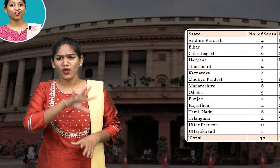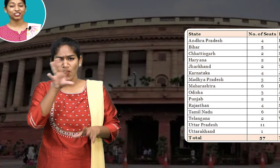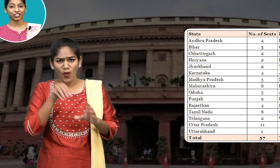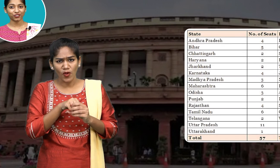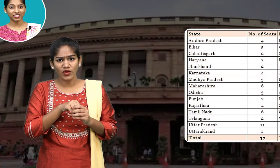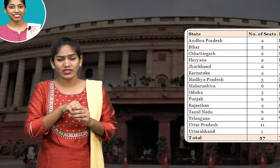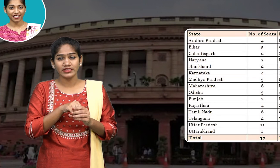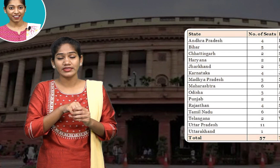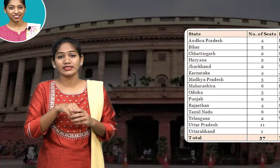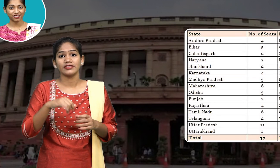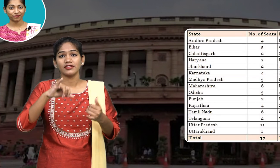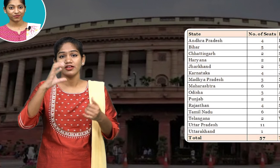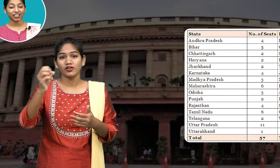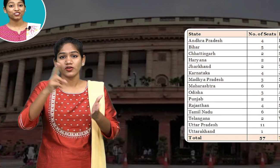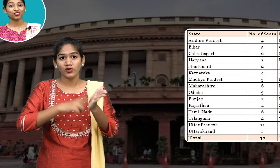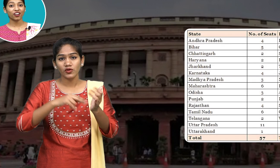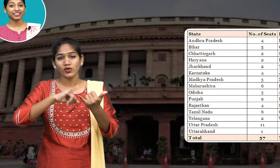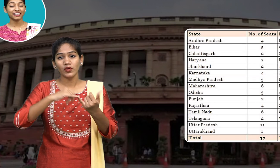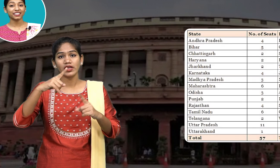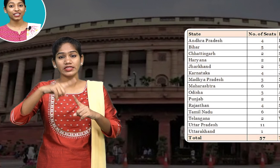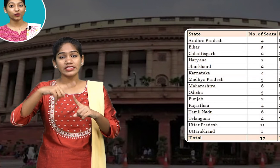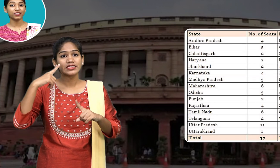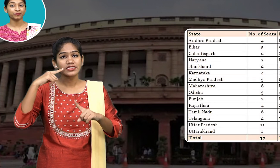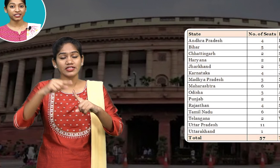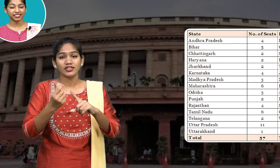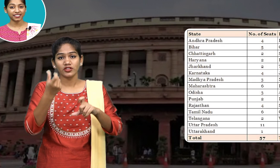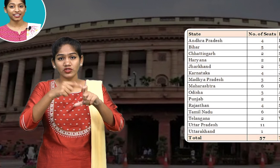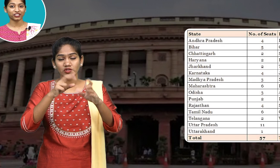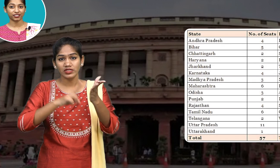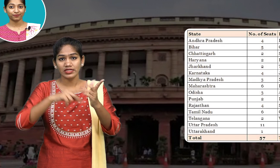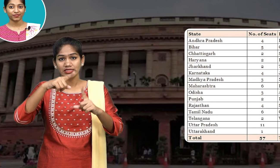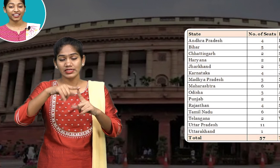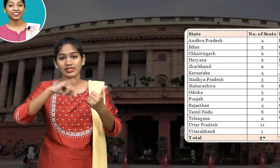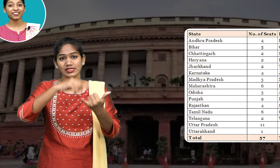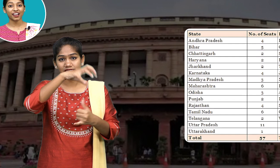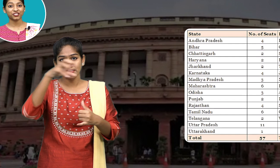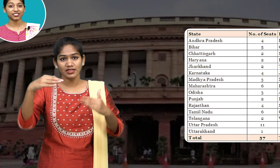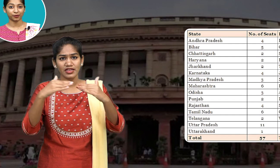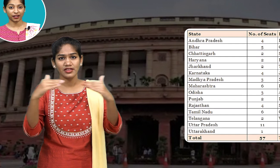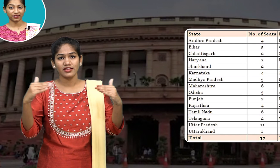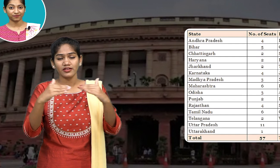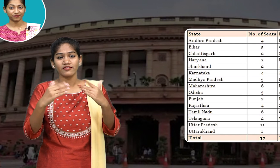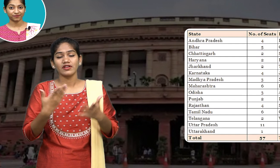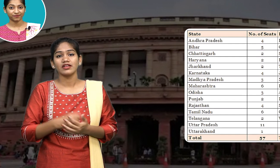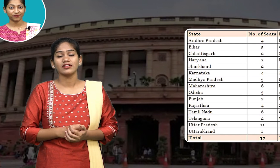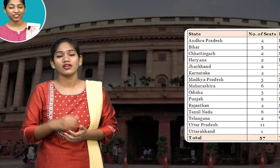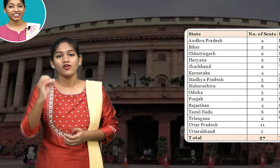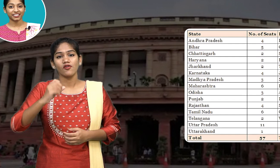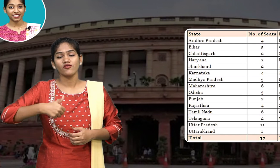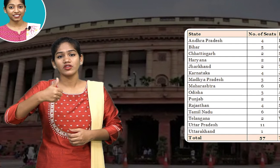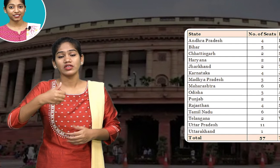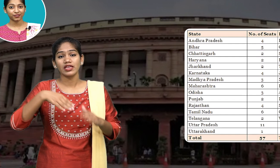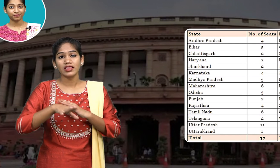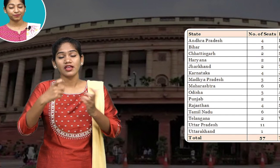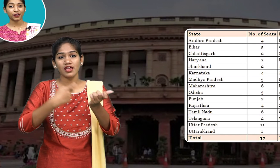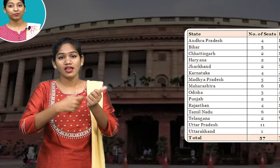All the constituent states do not get equal representation in the Rajya Sabha. It